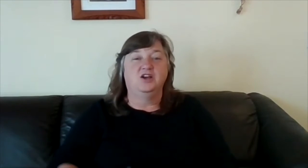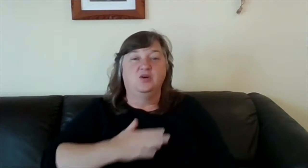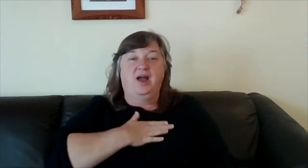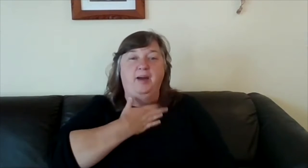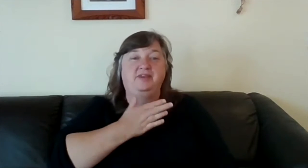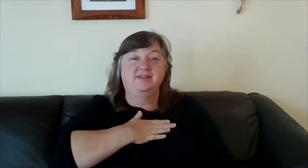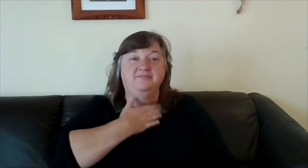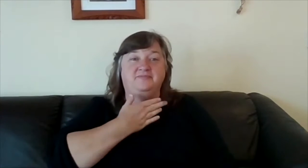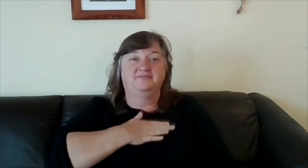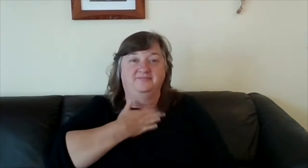So happy